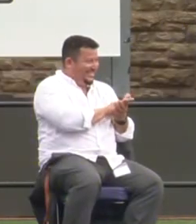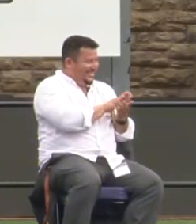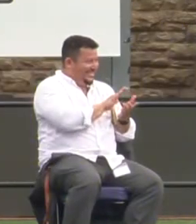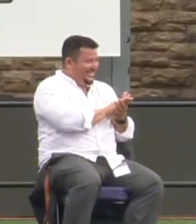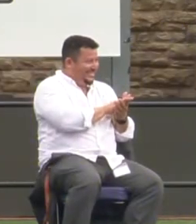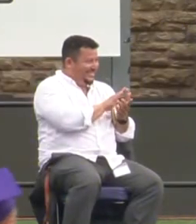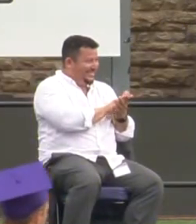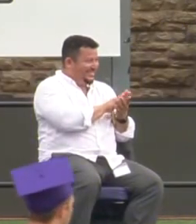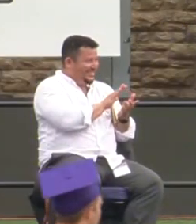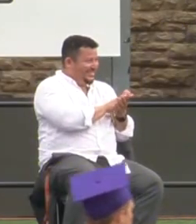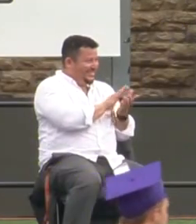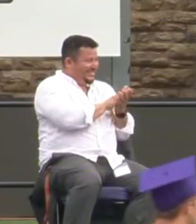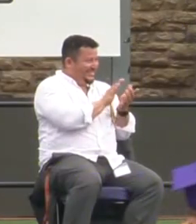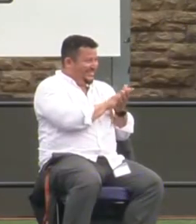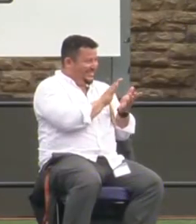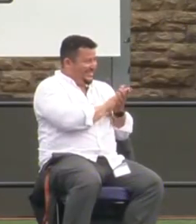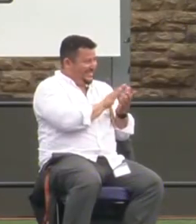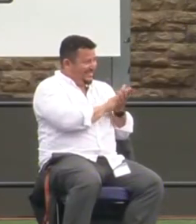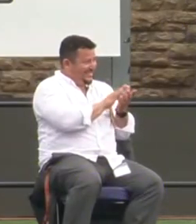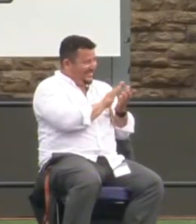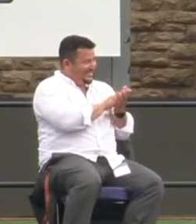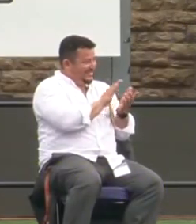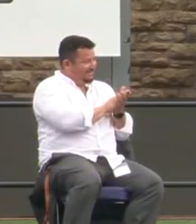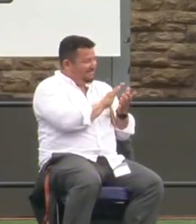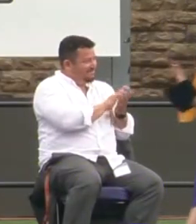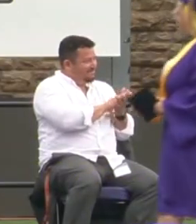Zaria Gorman.